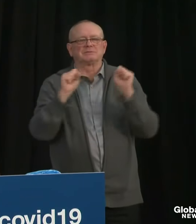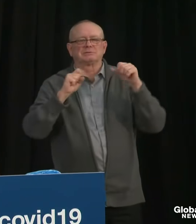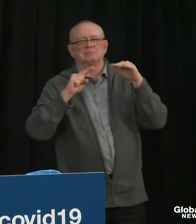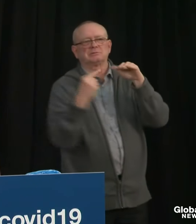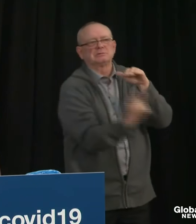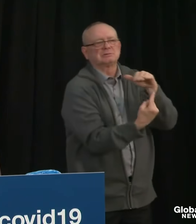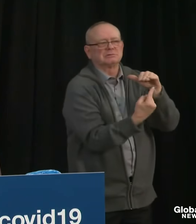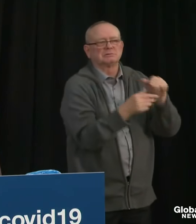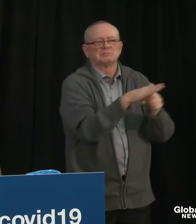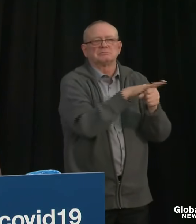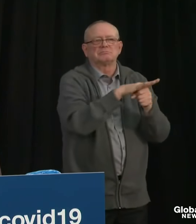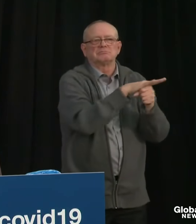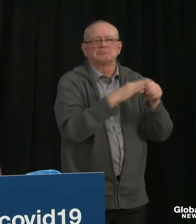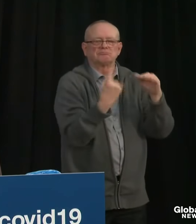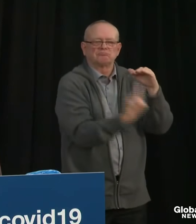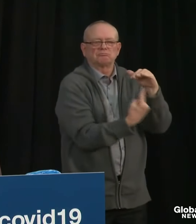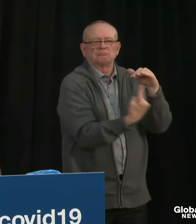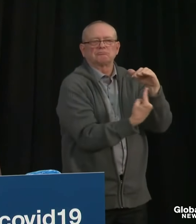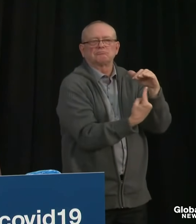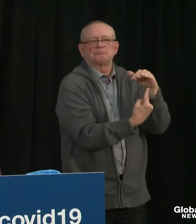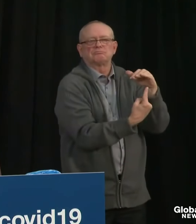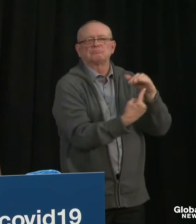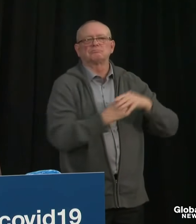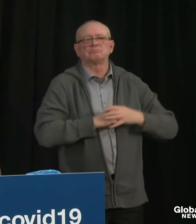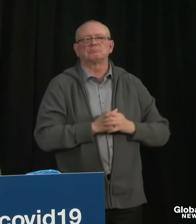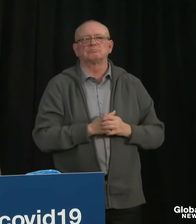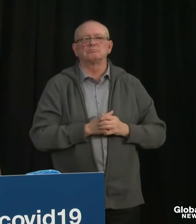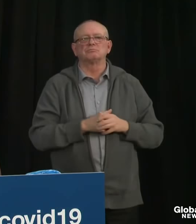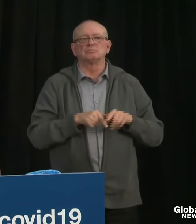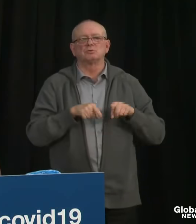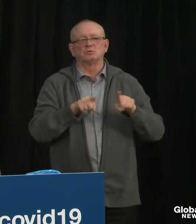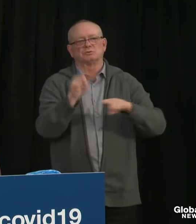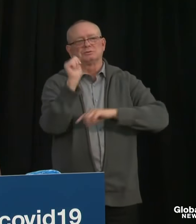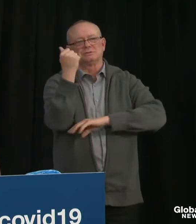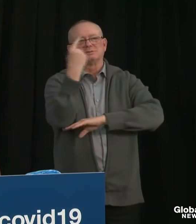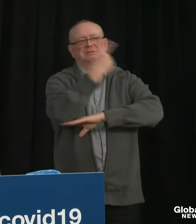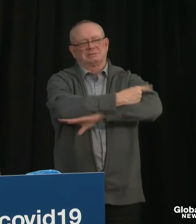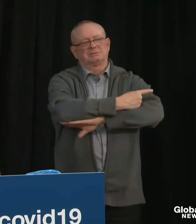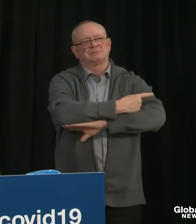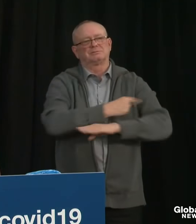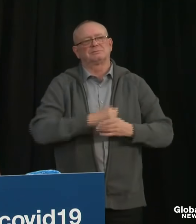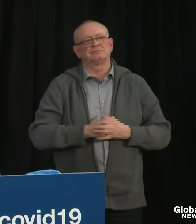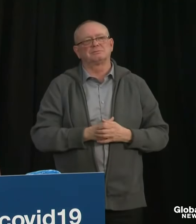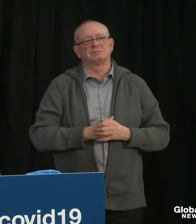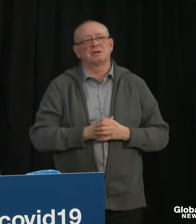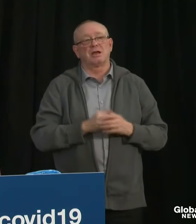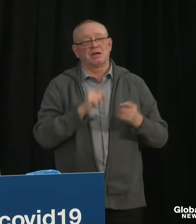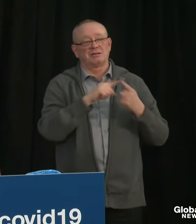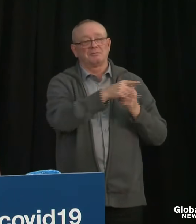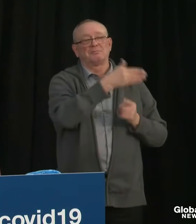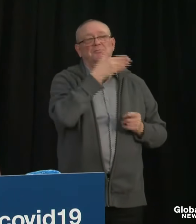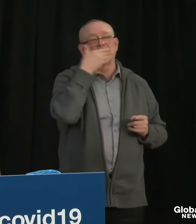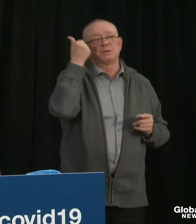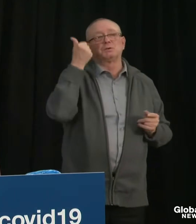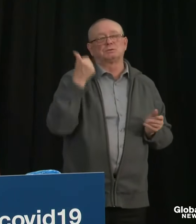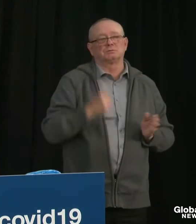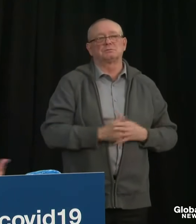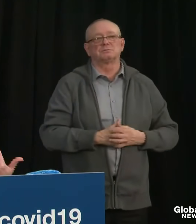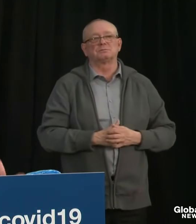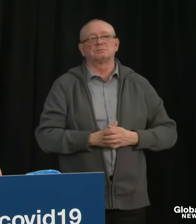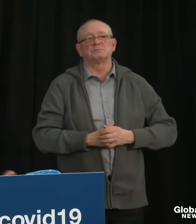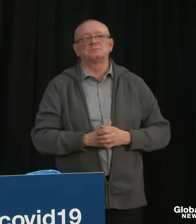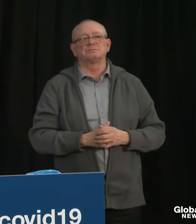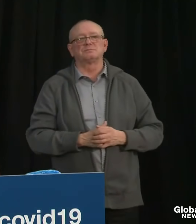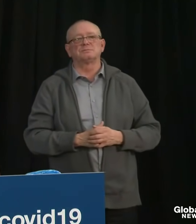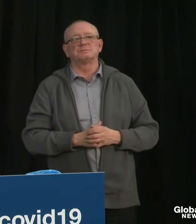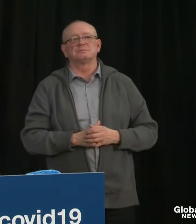time during which they're infectious. And again, I just want to note the work that's gone into this, both from the individuals on